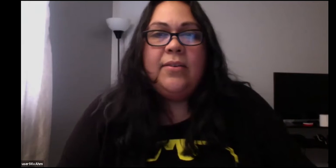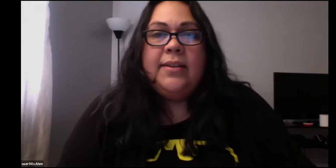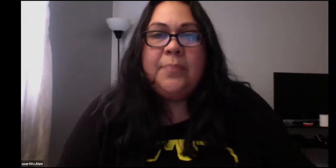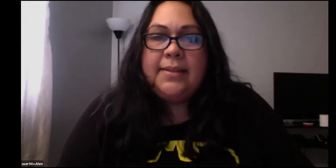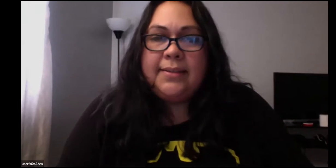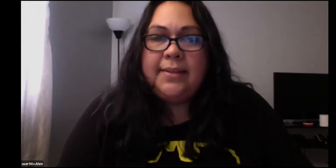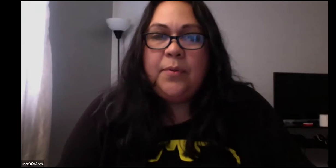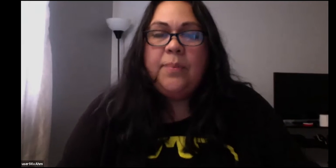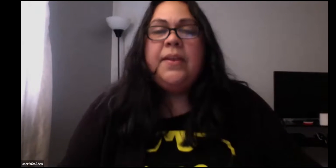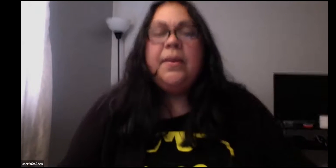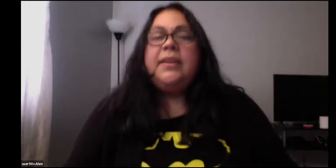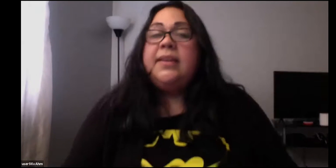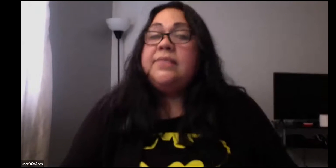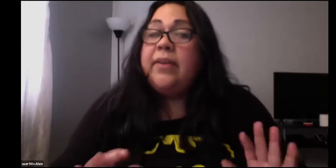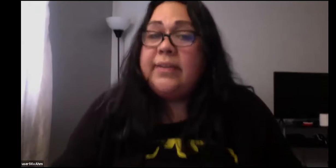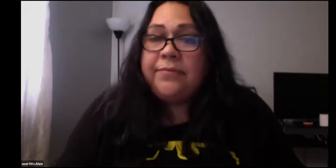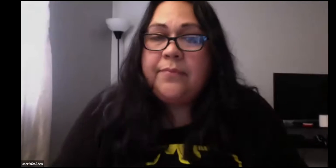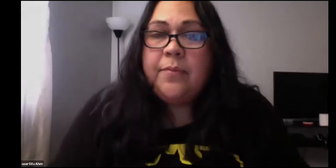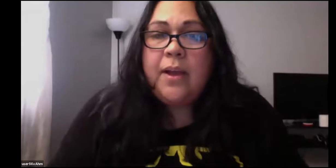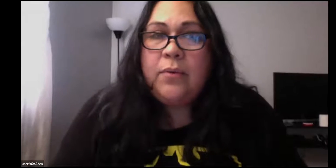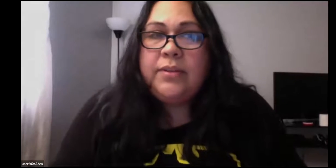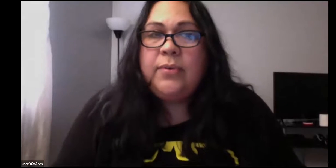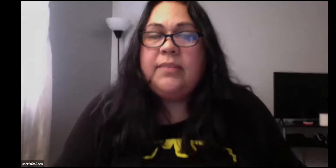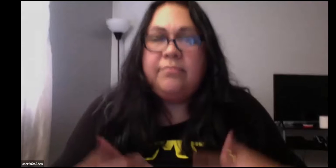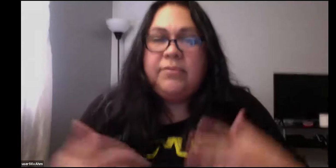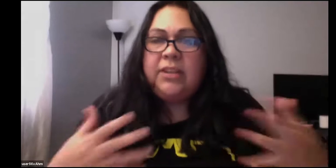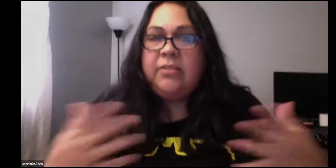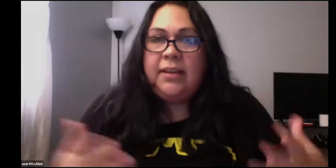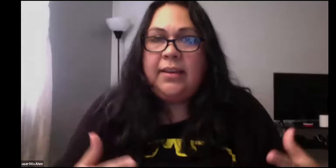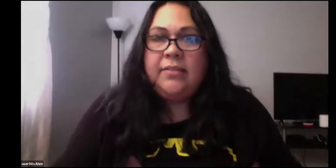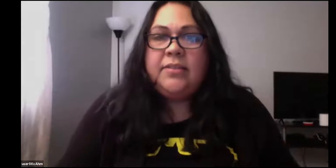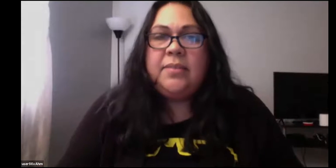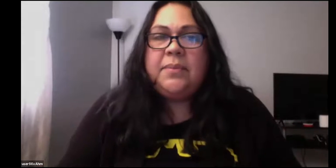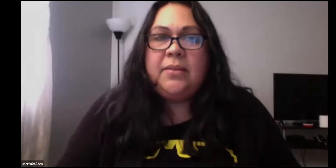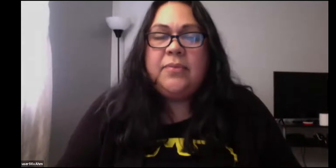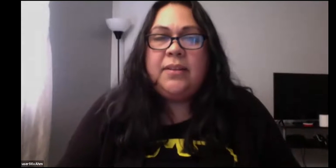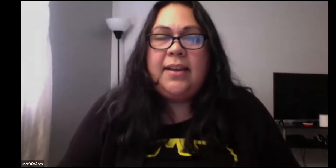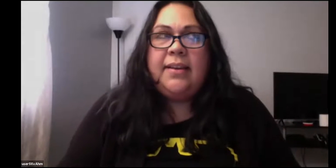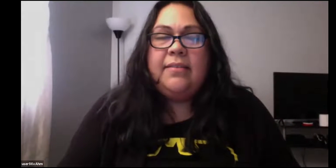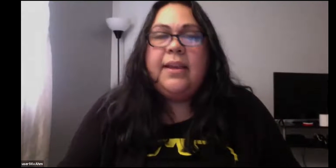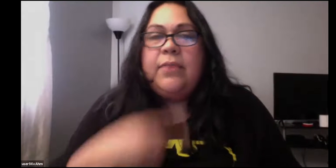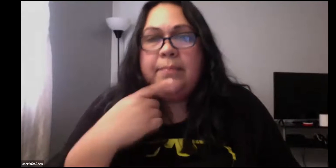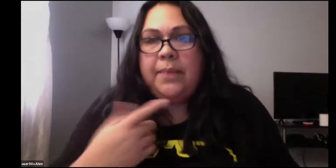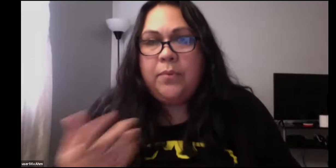pretty simple, but it is very different from how we do it generally, because sometimes we're like hearing people,